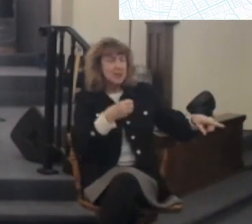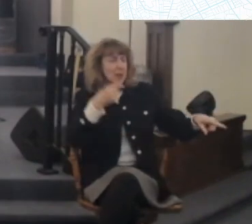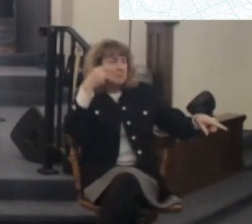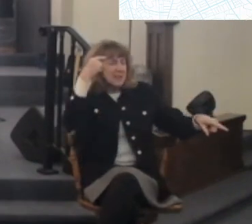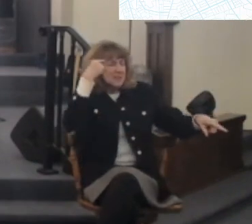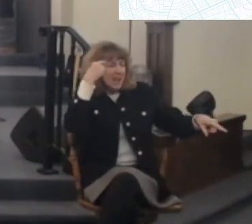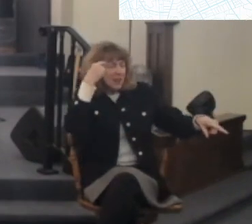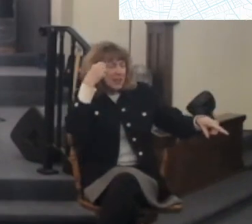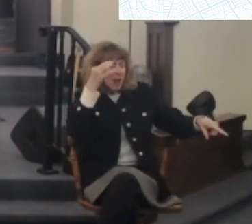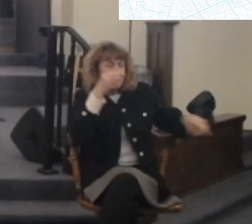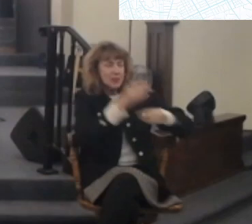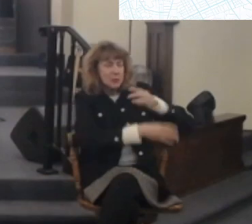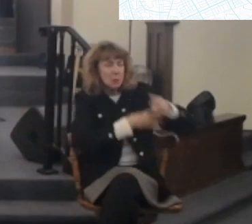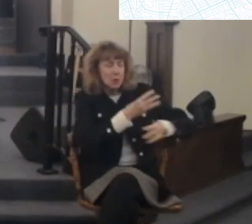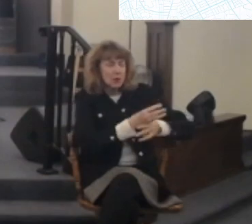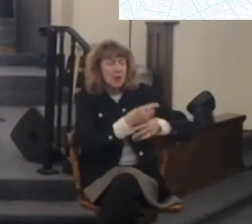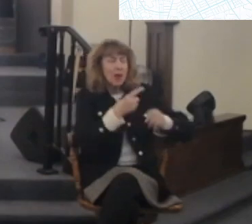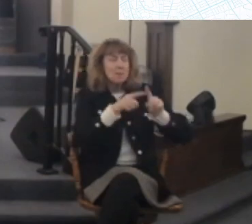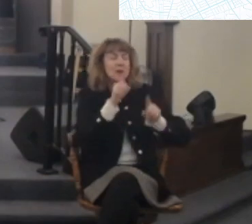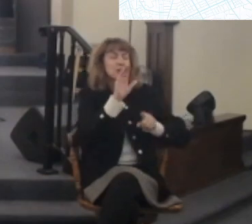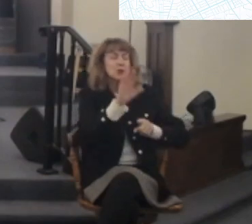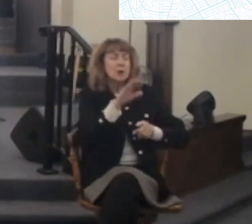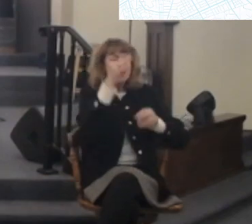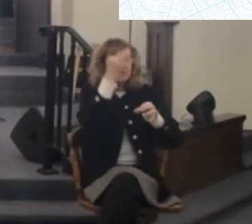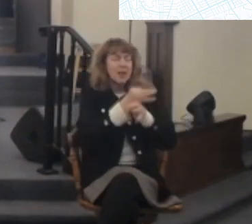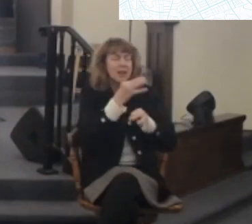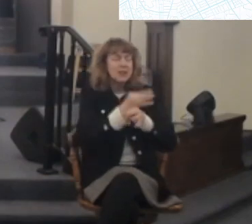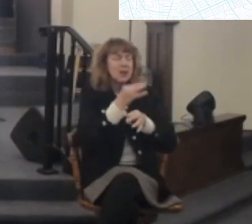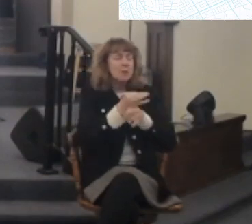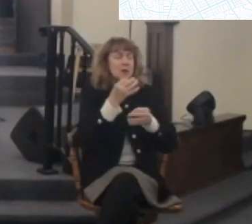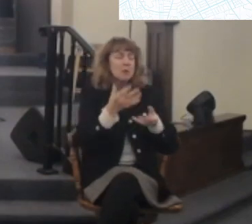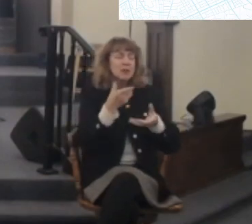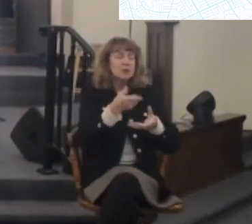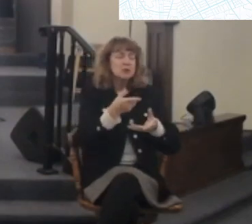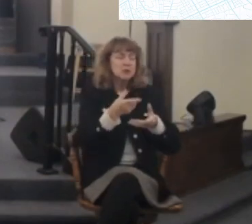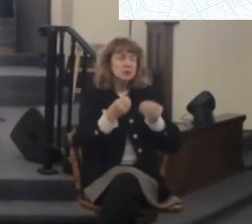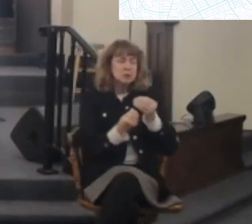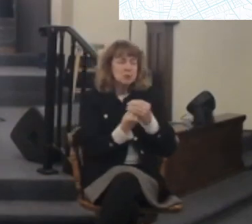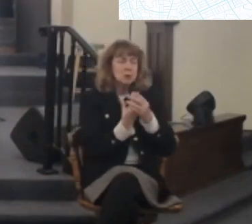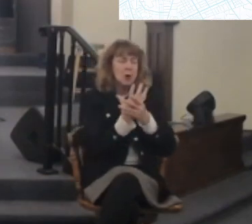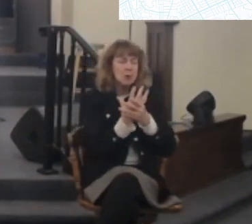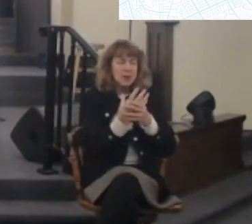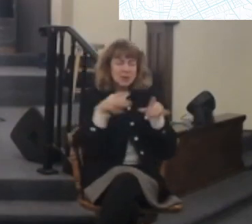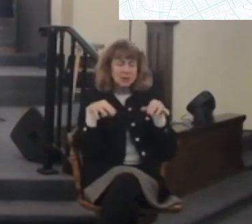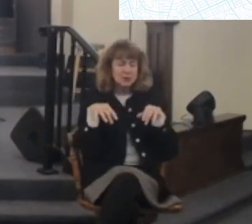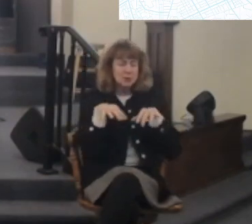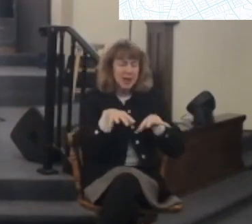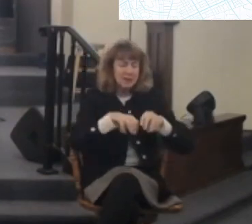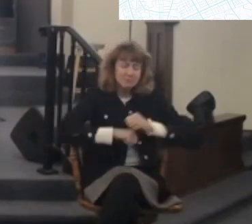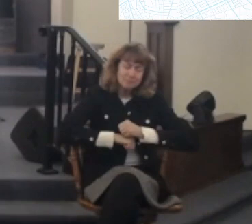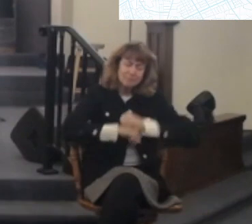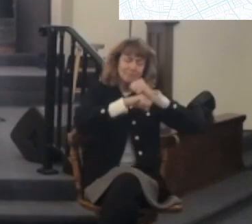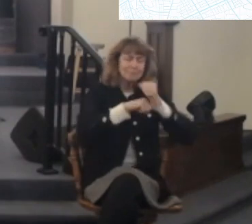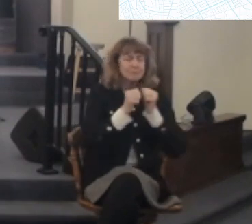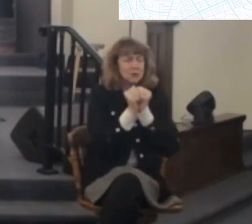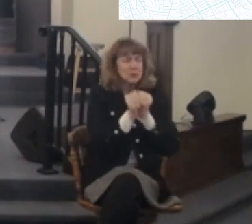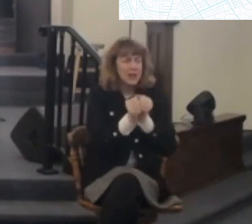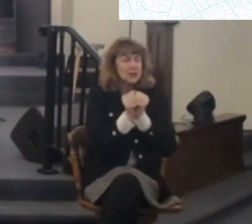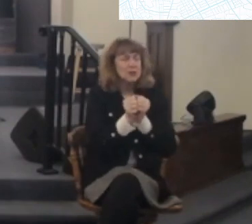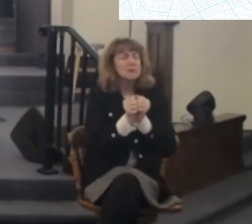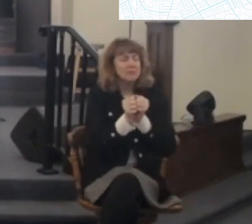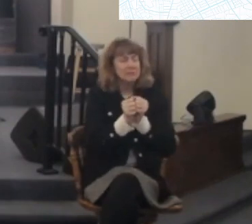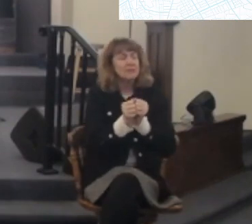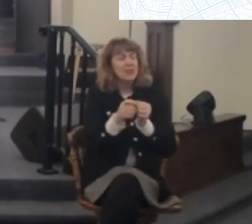Rather, may our faith call us to strive together as a multi-generational, multicultural,